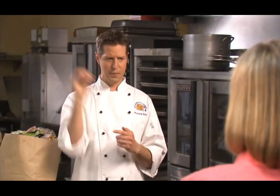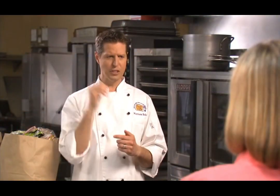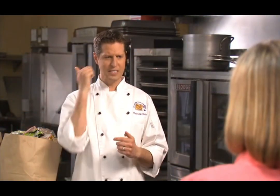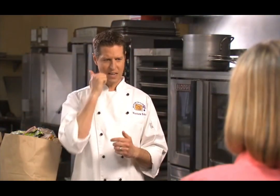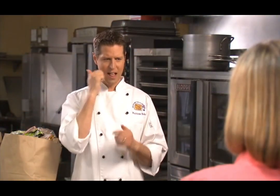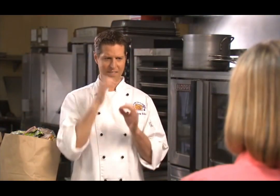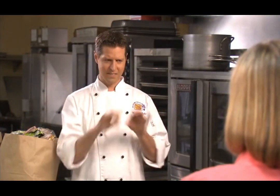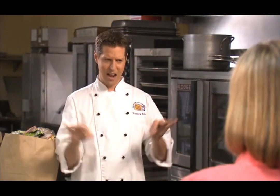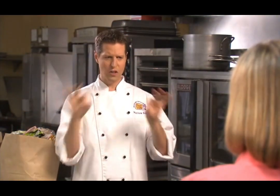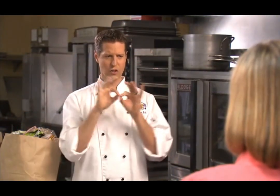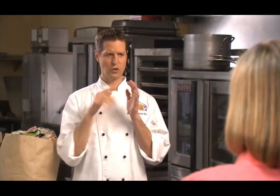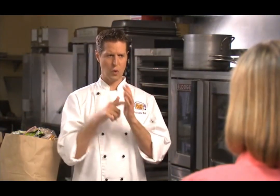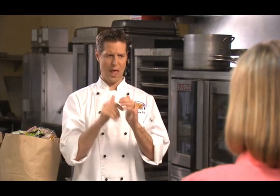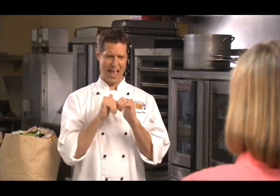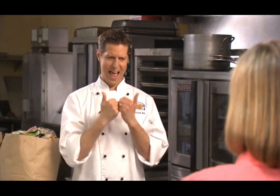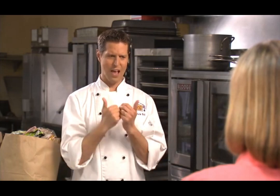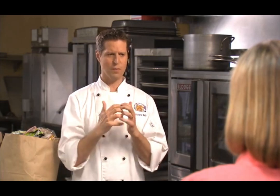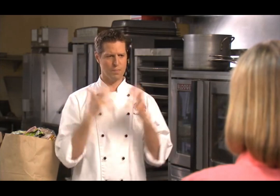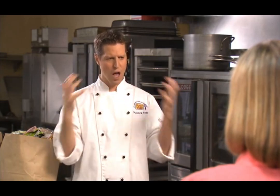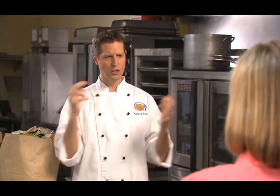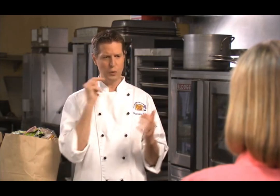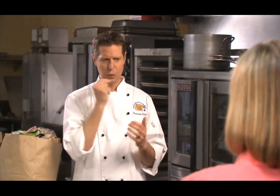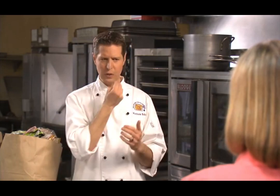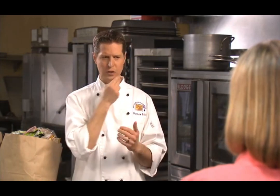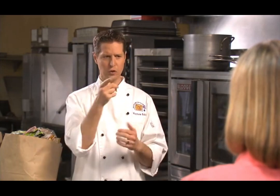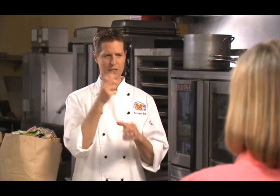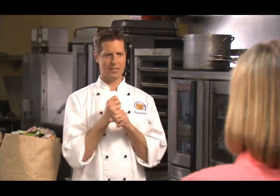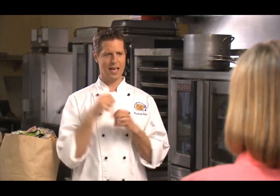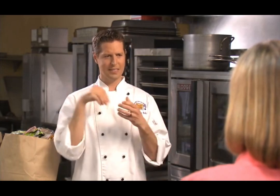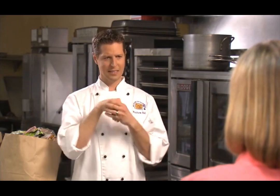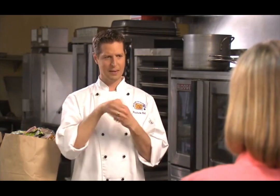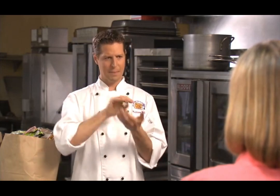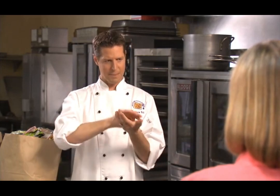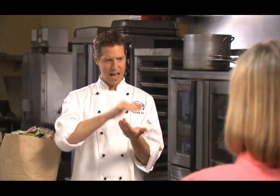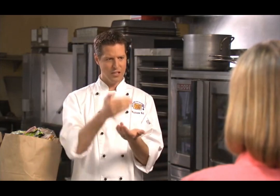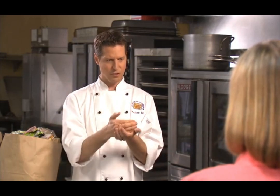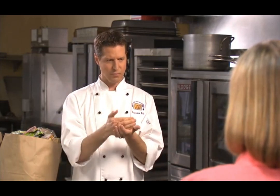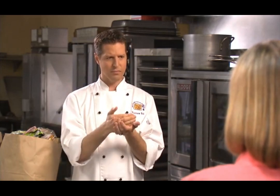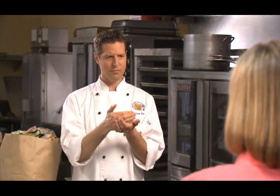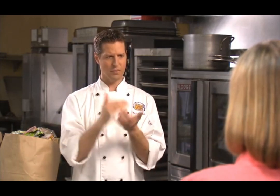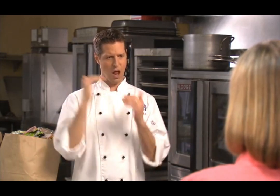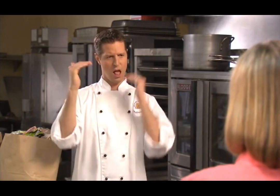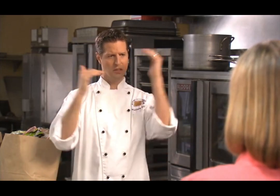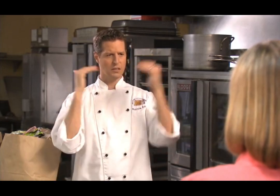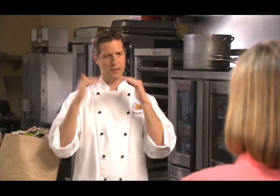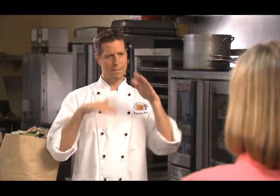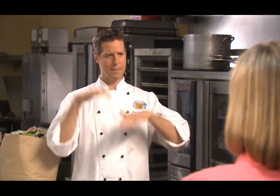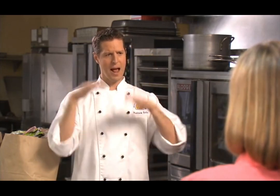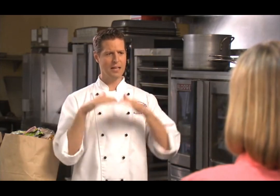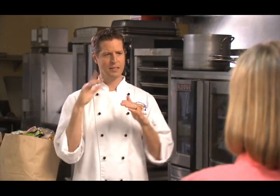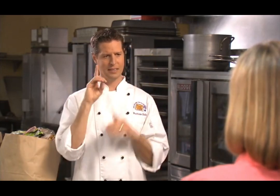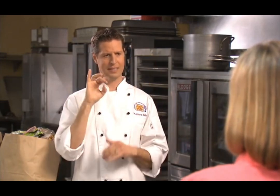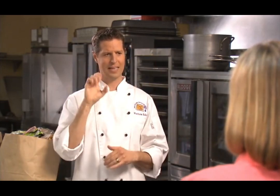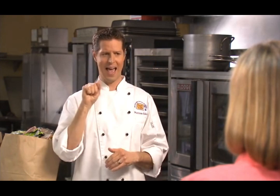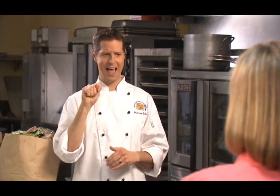Exactly. The percent of daily value shows you how much of each nutrient you are getting in one serving based on an adult balanced diet